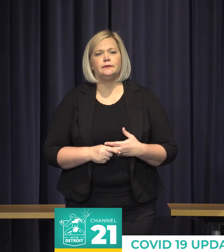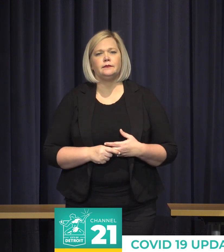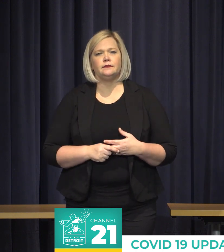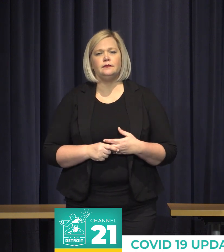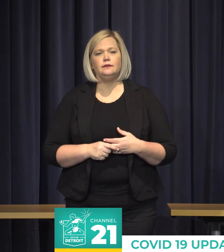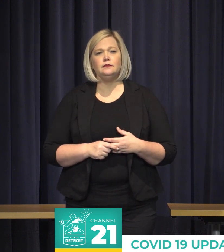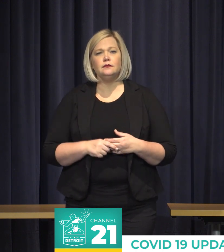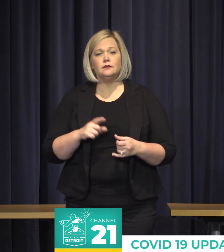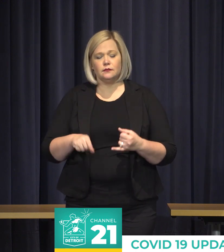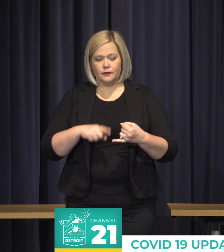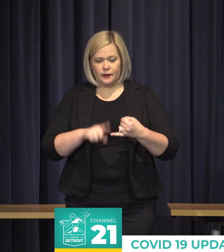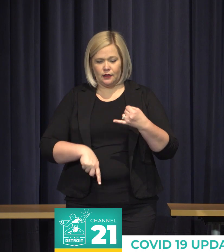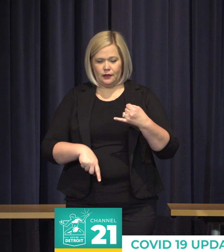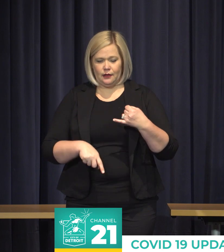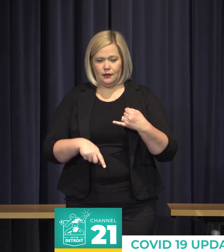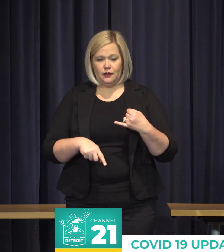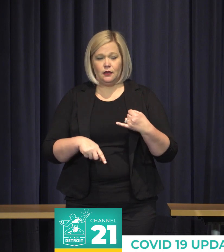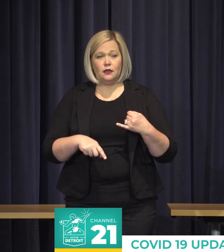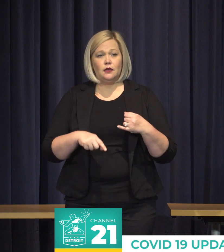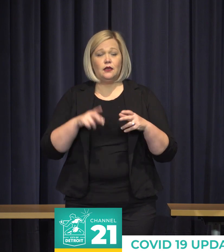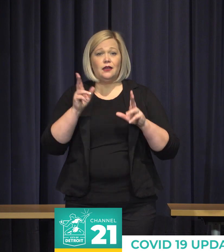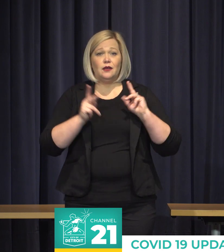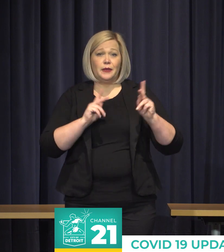Finally, the effort on the homeless